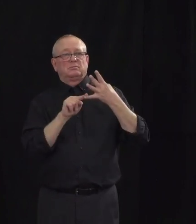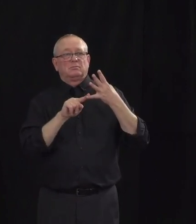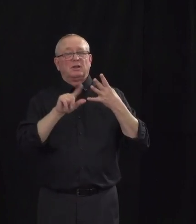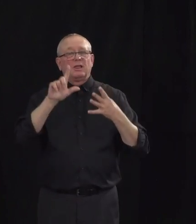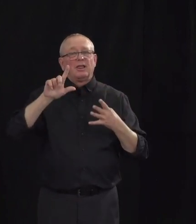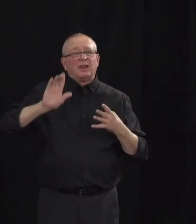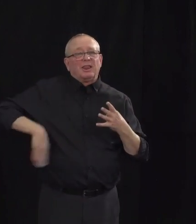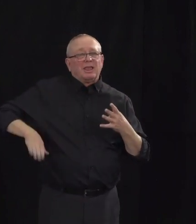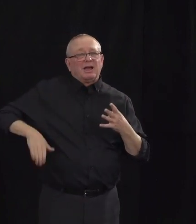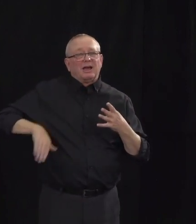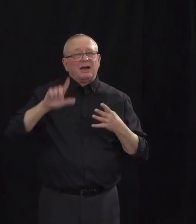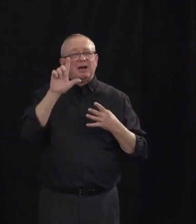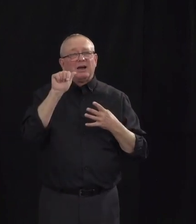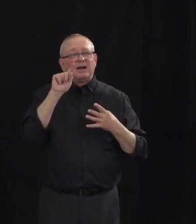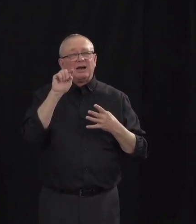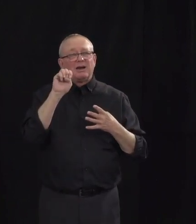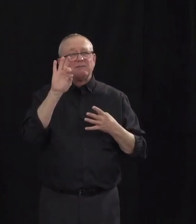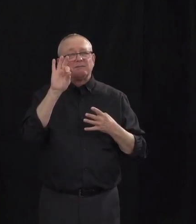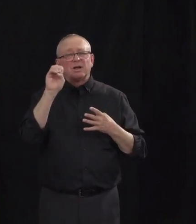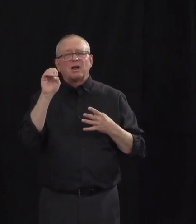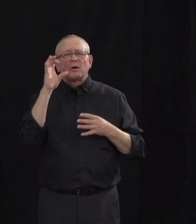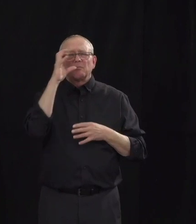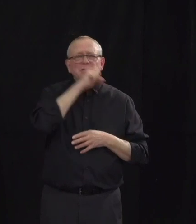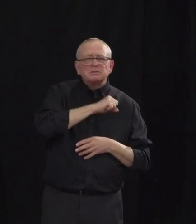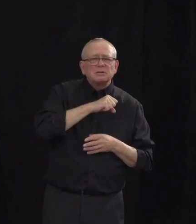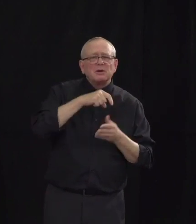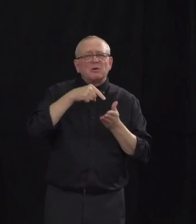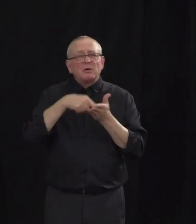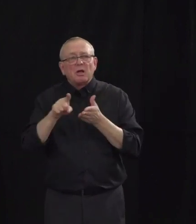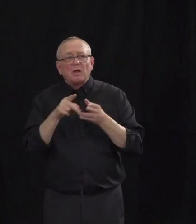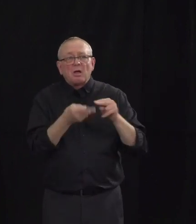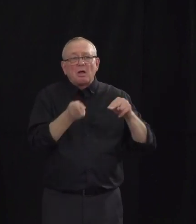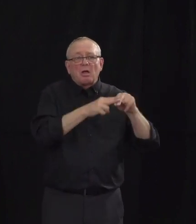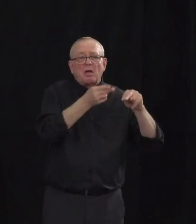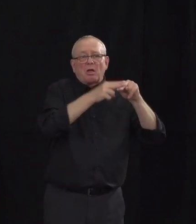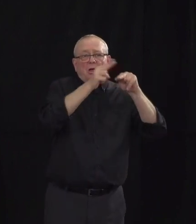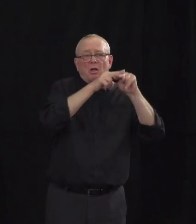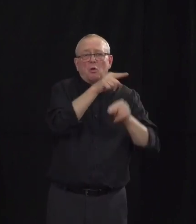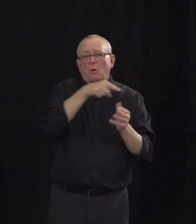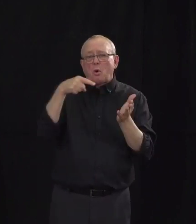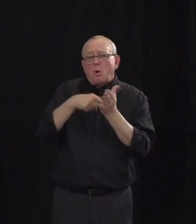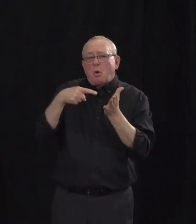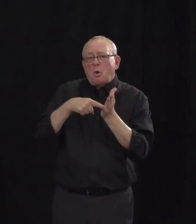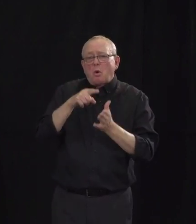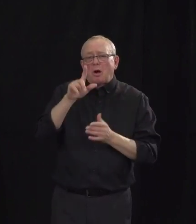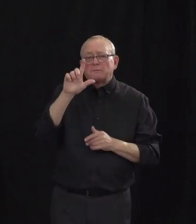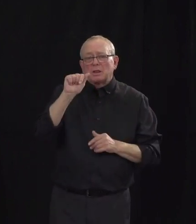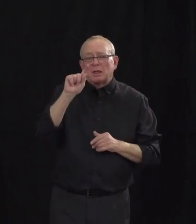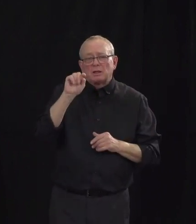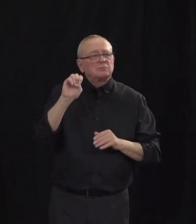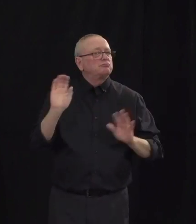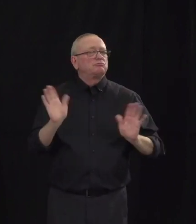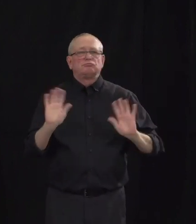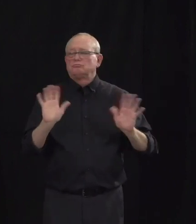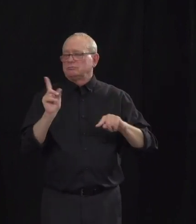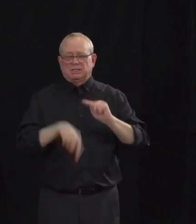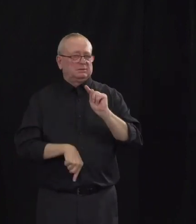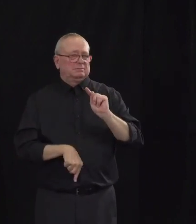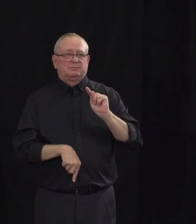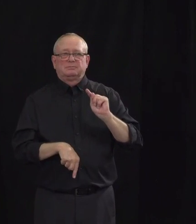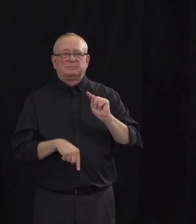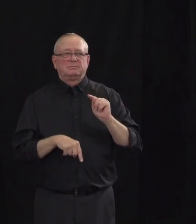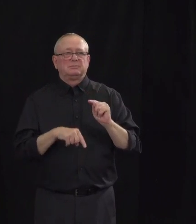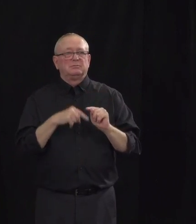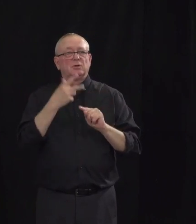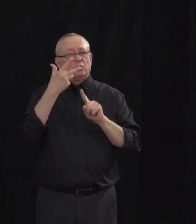payments over the next 3 months. It goes without saying that the economic impacts of COVID-19 is creating stress for many